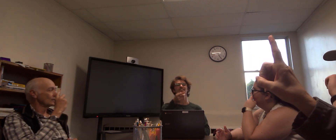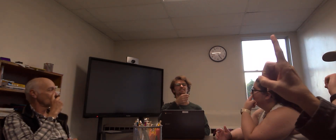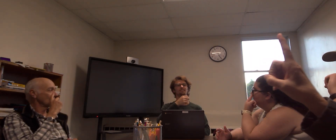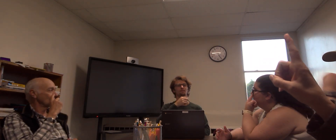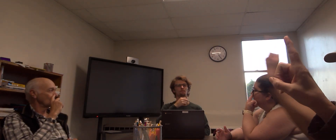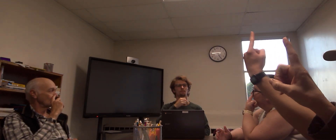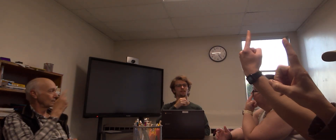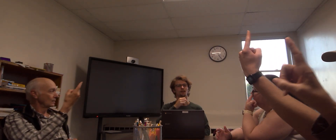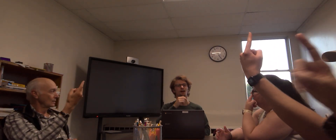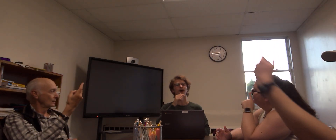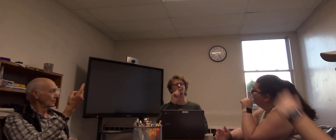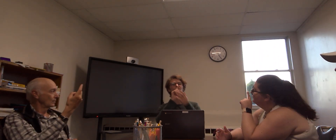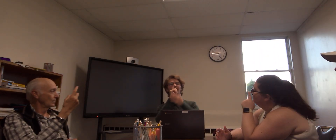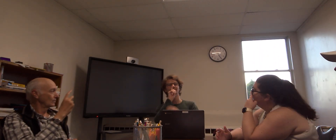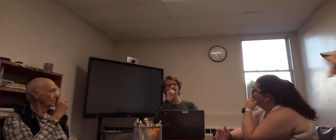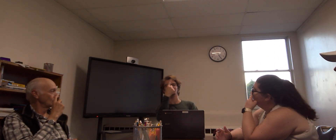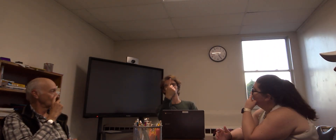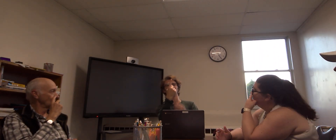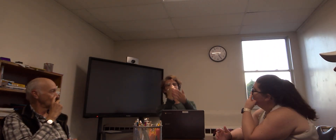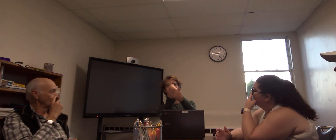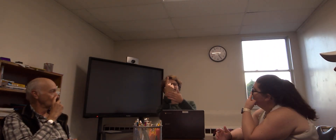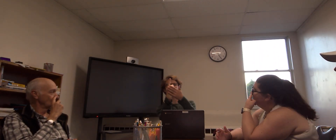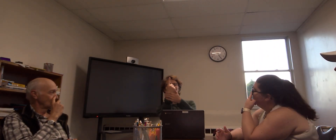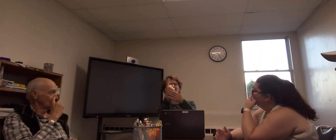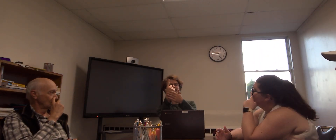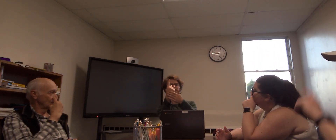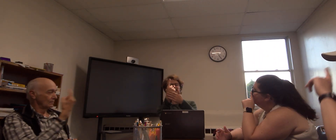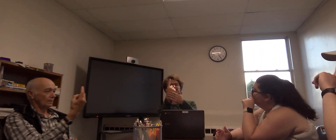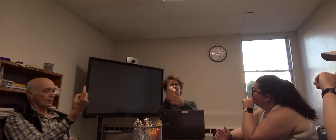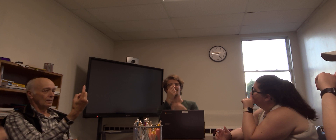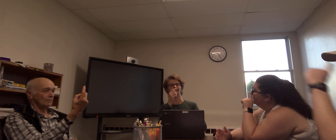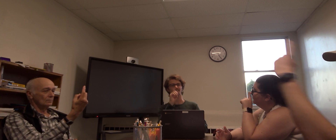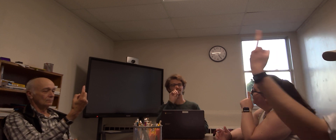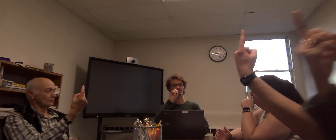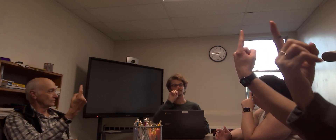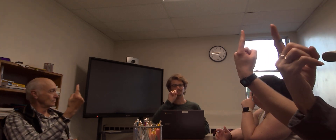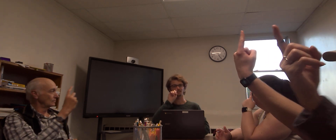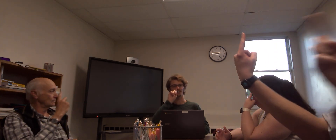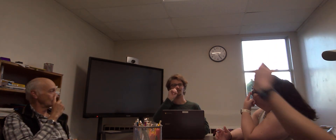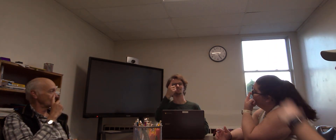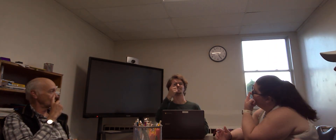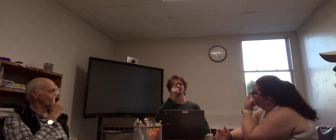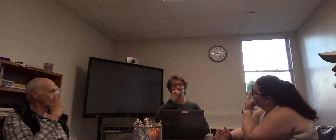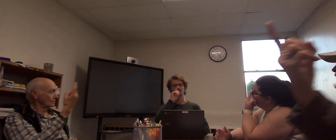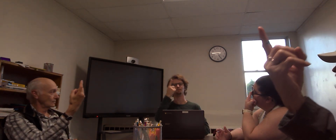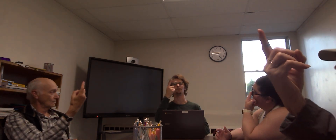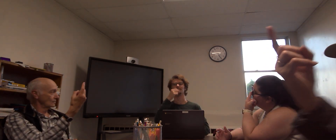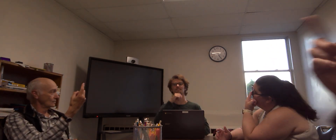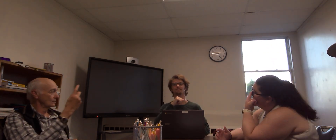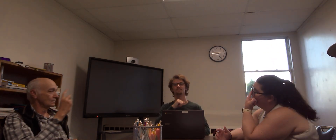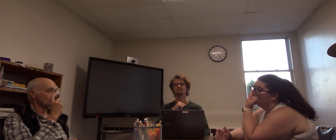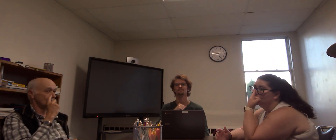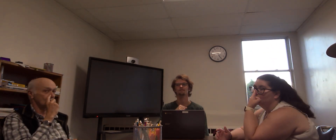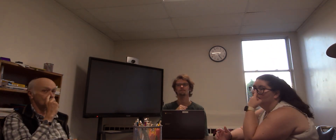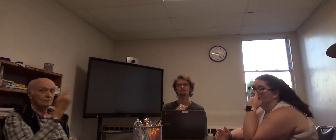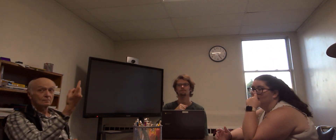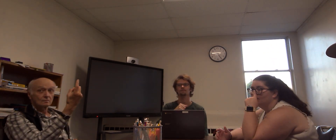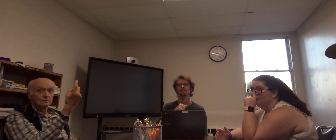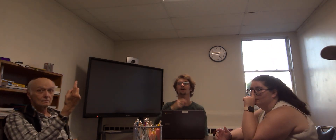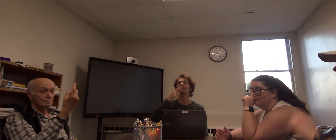that. You end it with the back of your hand. Okay. Out. So what is this if you do it with the front of your hand? Don't be